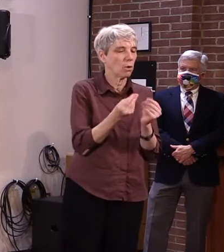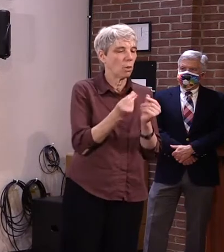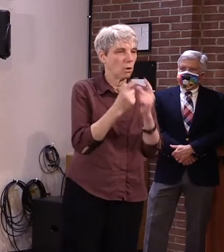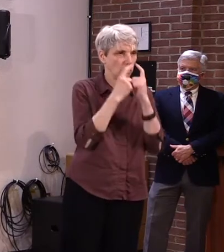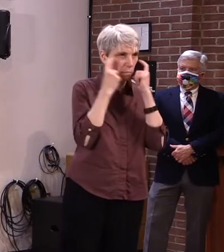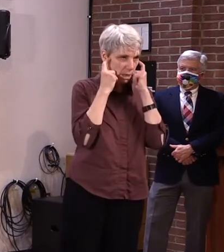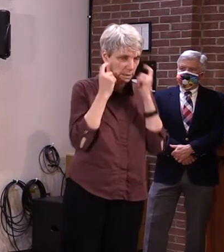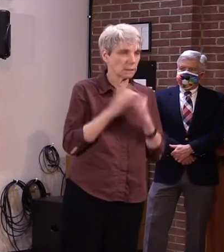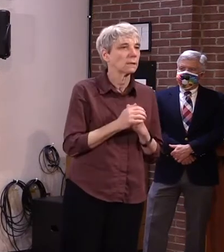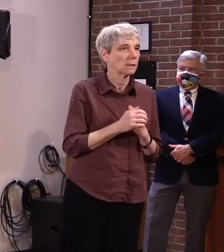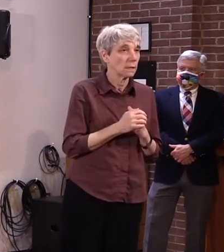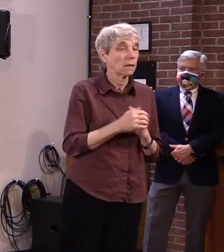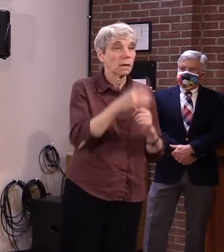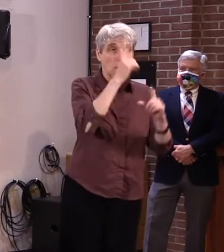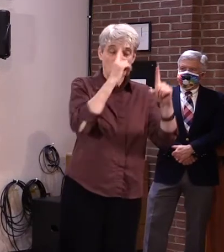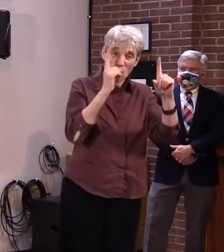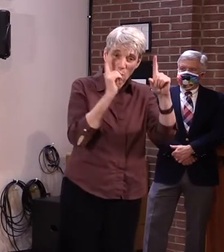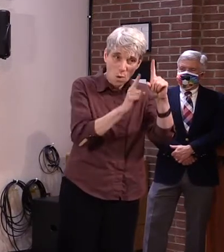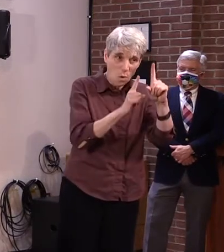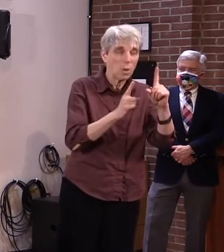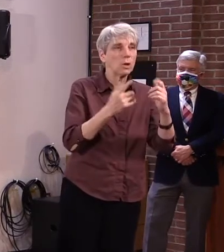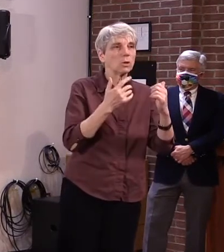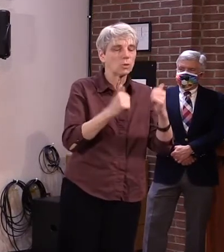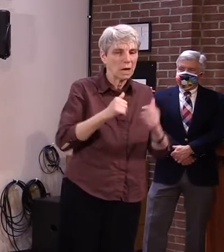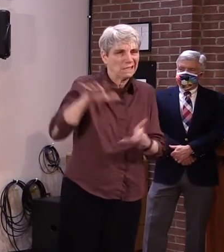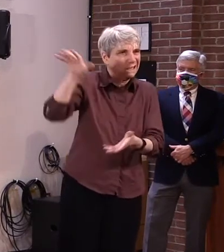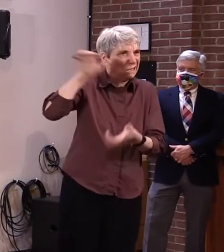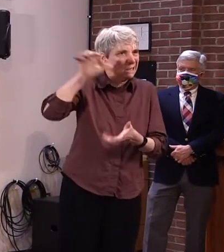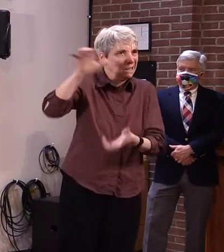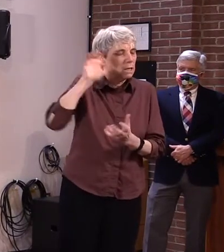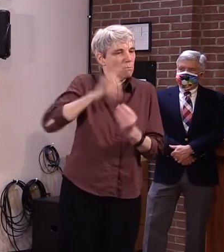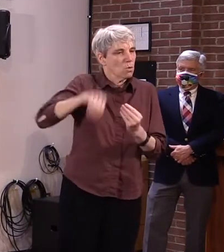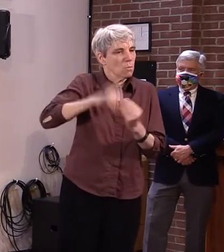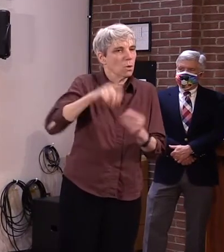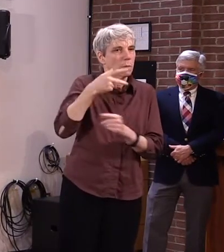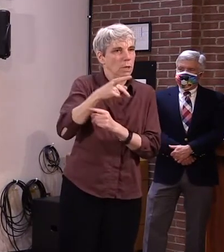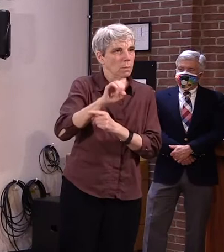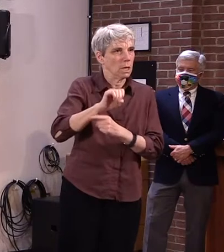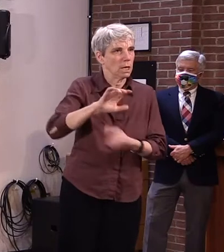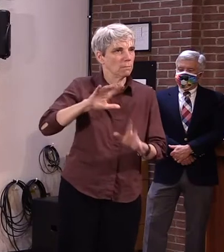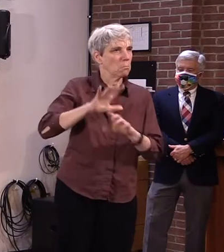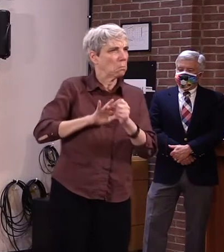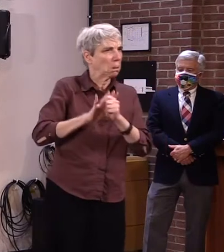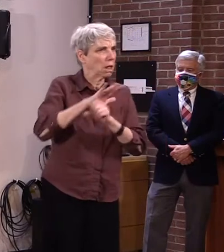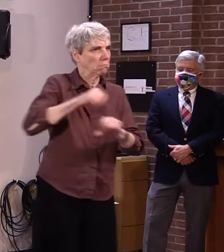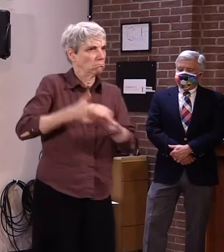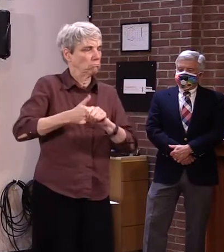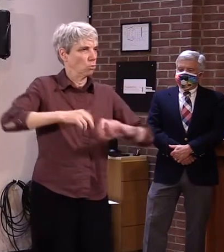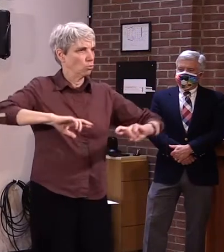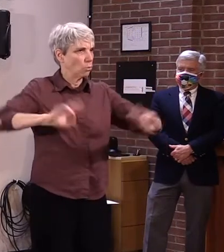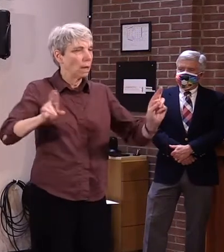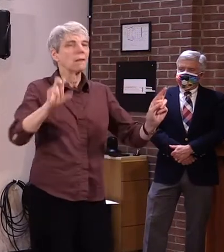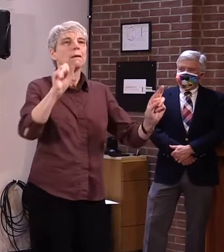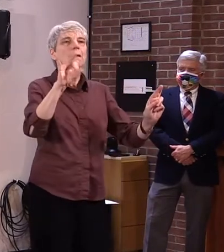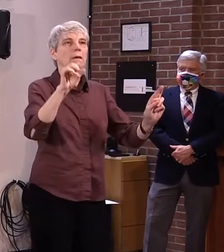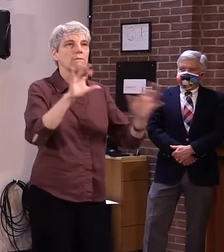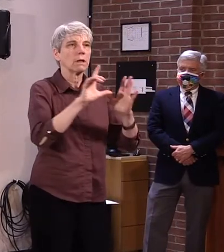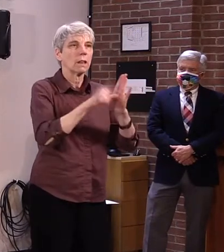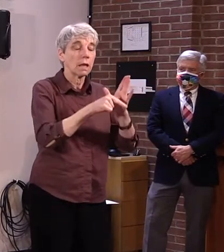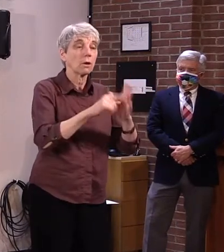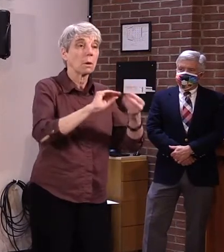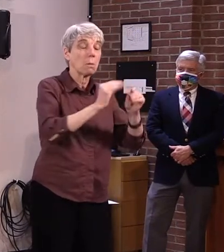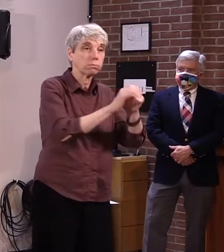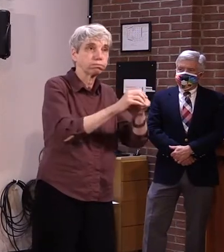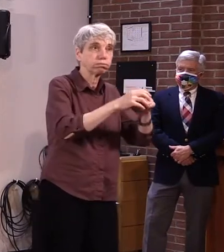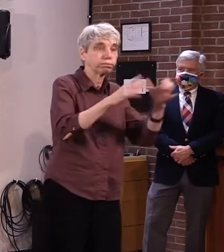the strategy is to continue to acquire personal protective equipment to support ongoing operations in anticipation of any additional surges and